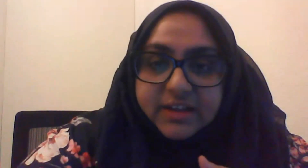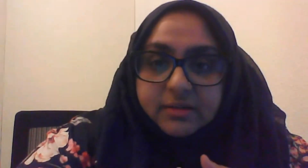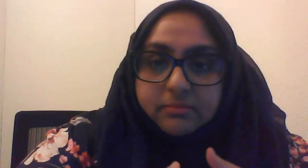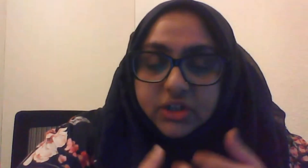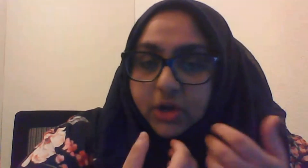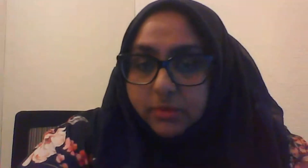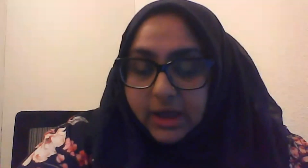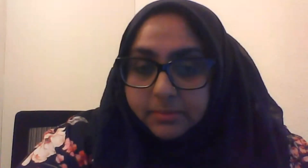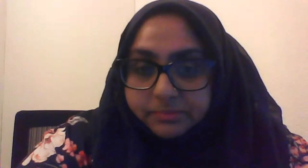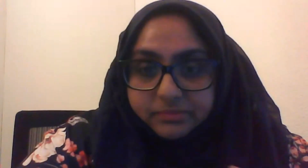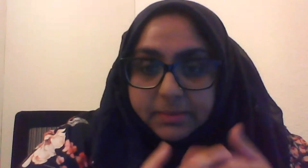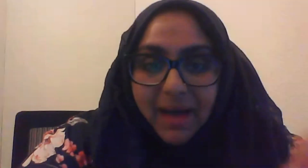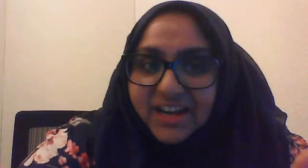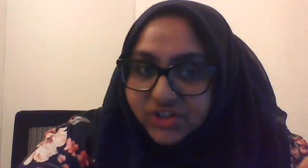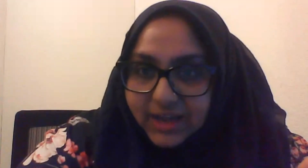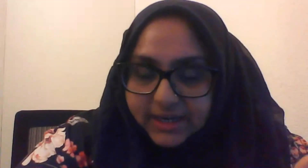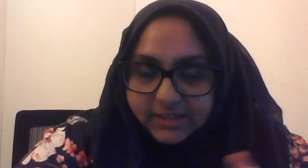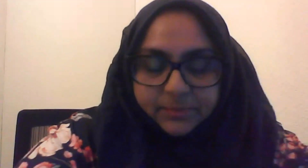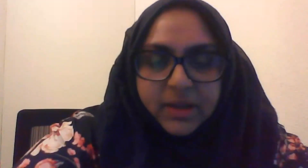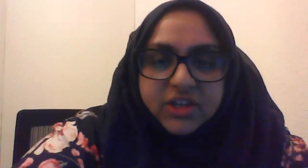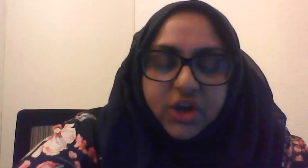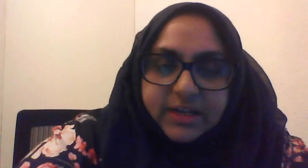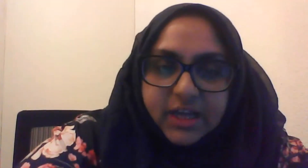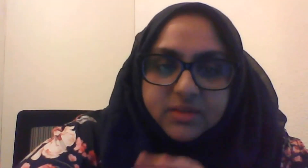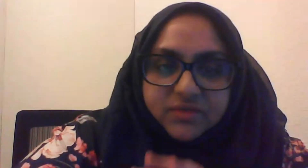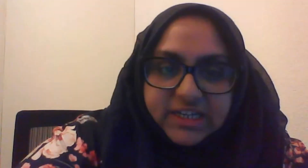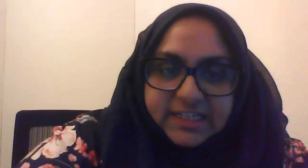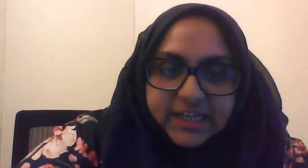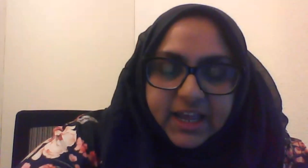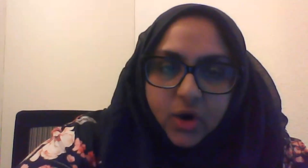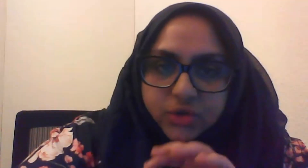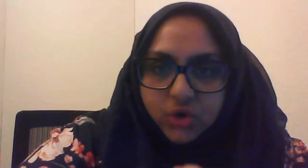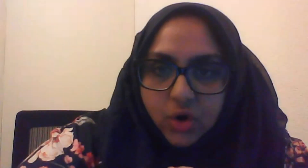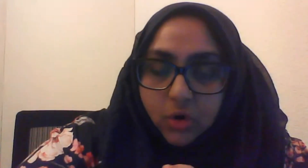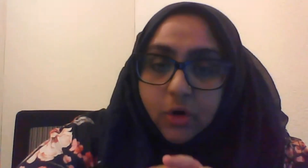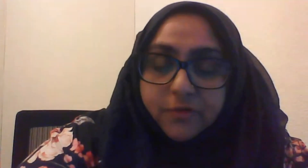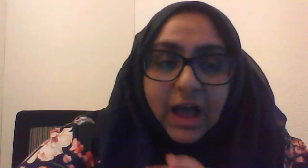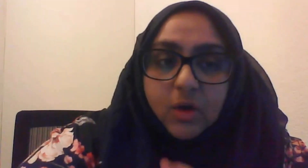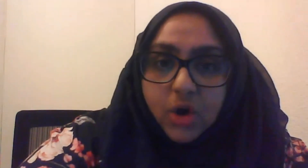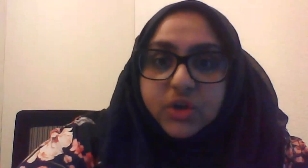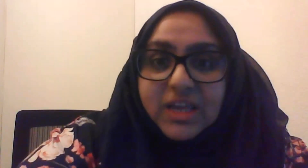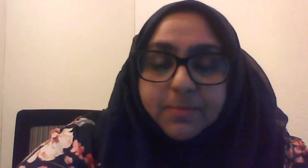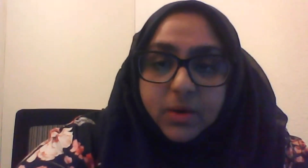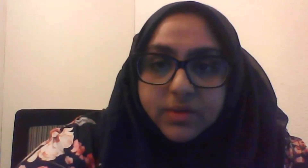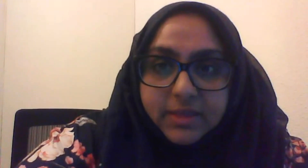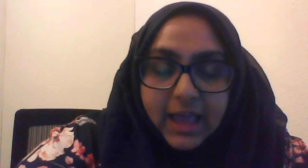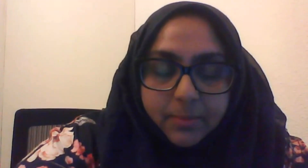then, manage that data. So in terms of deleting it or store, or for how long you keep it within the app